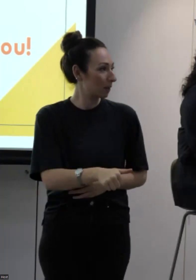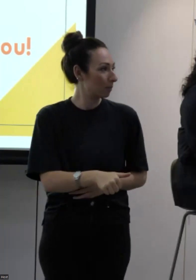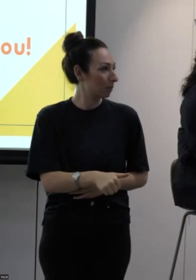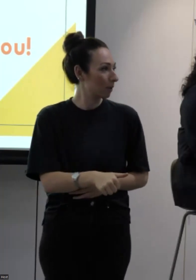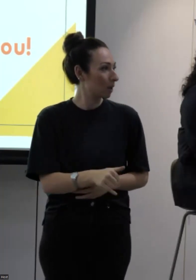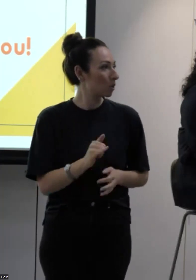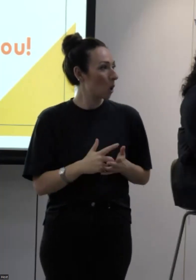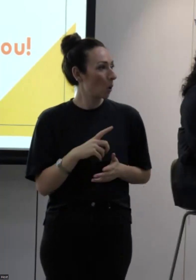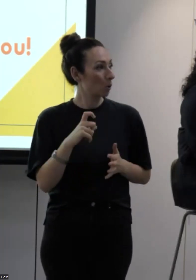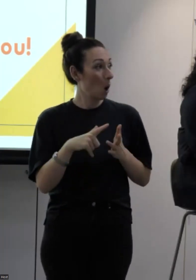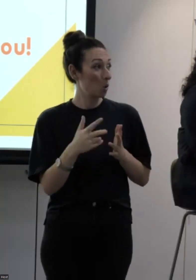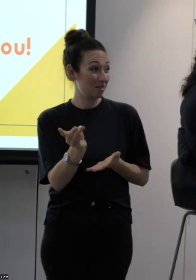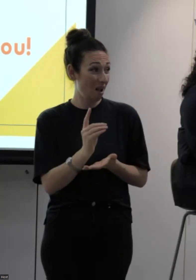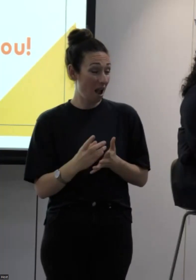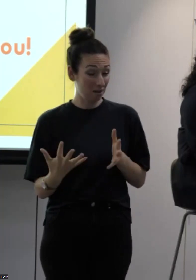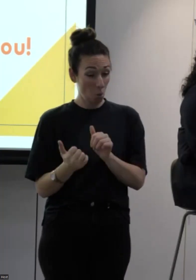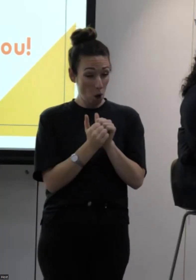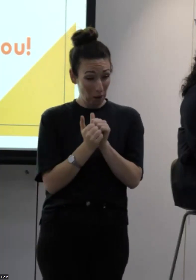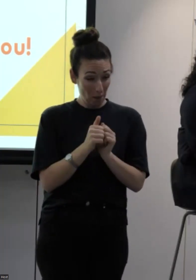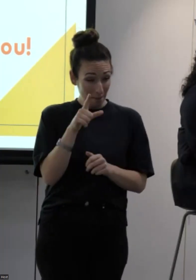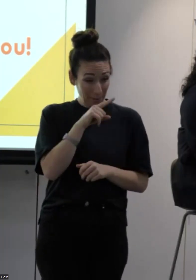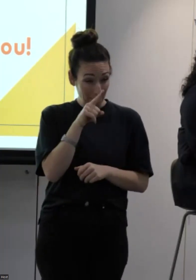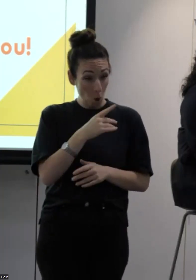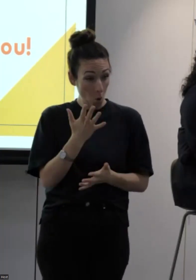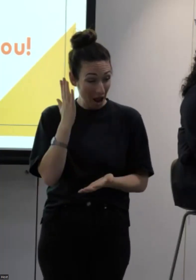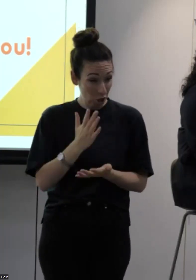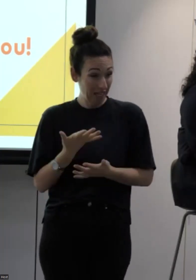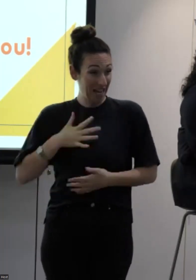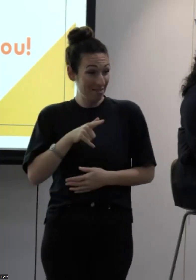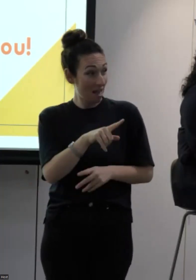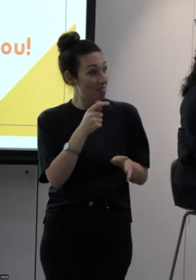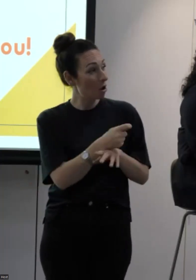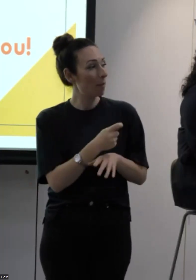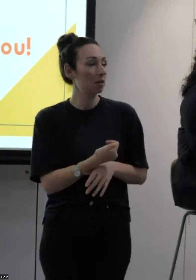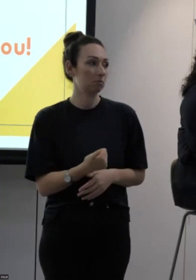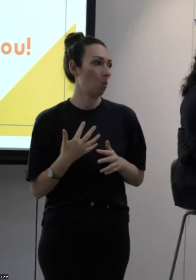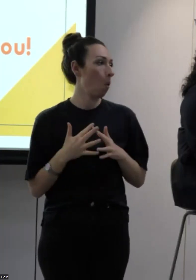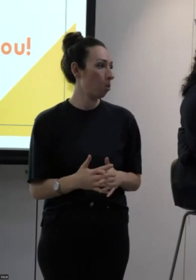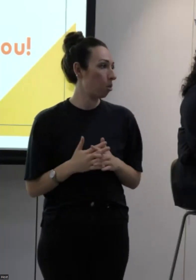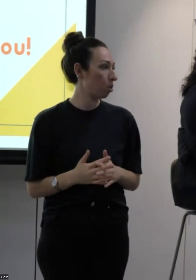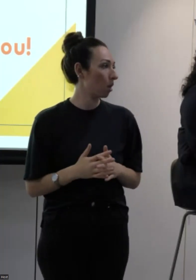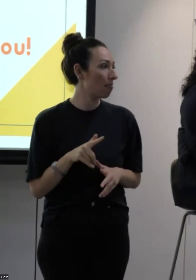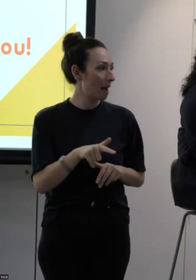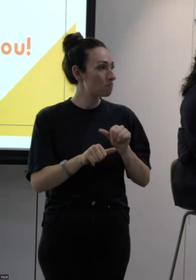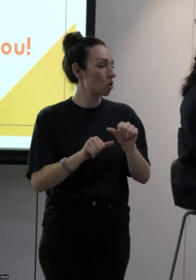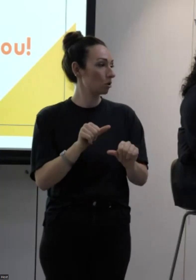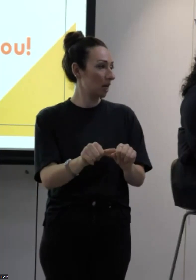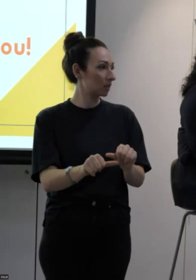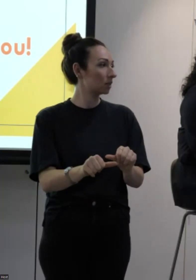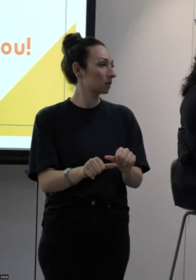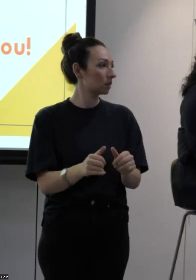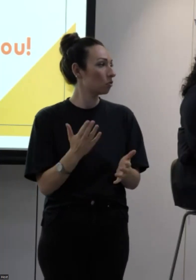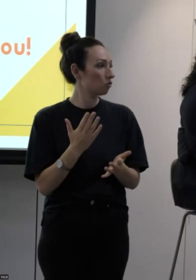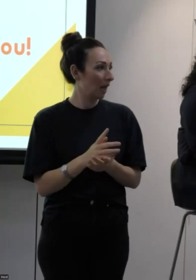that co-design there, having the people who are using them in the room to inform on that in an iterative way, and going through that process, I think could